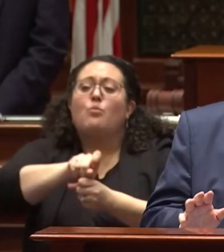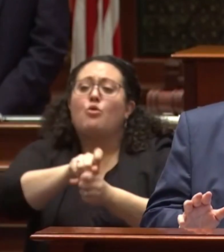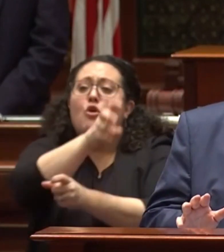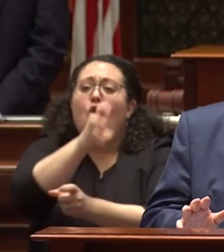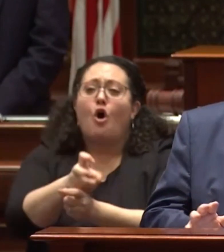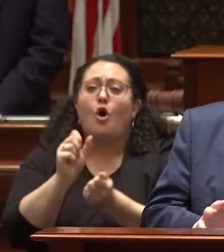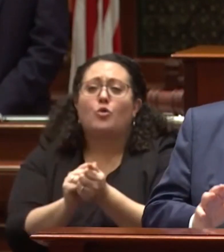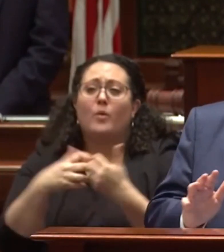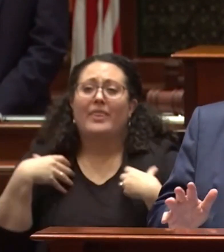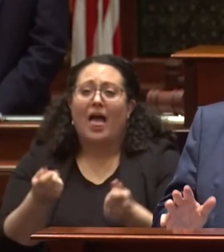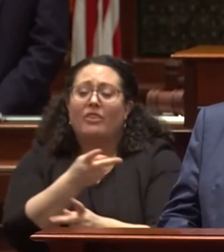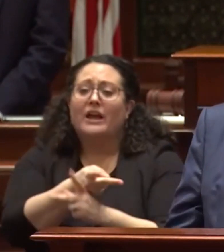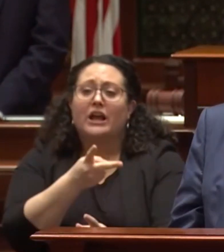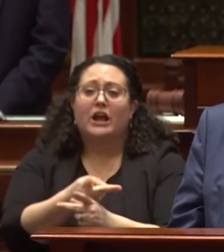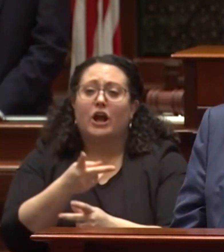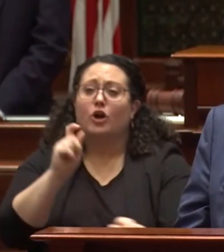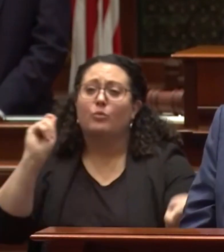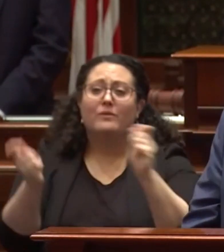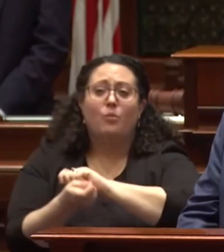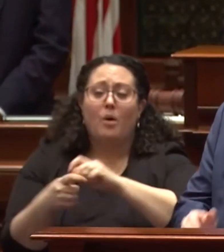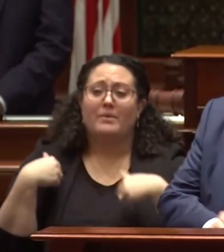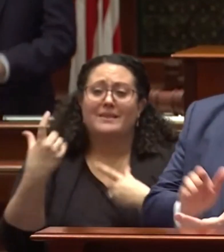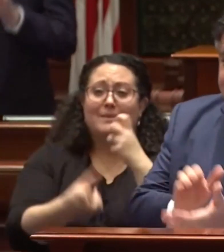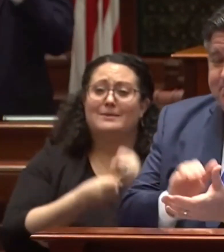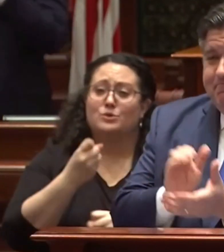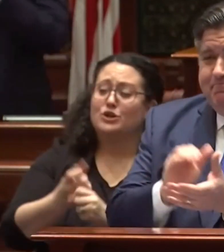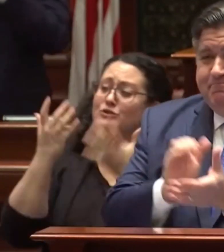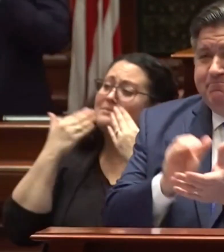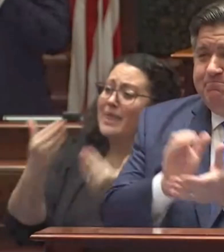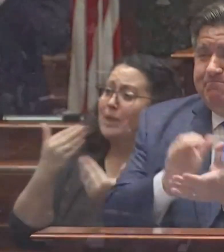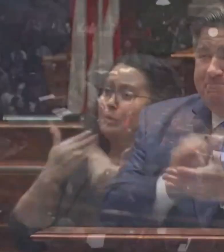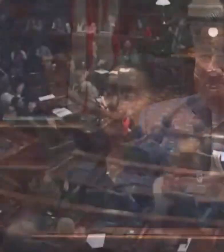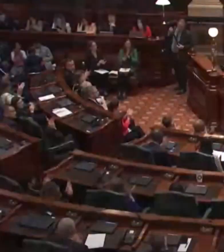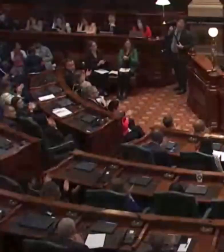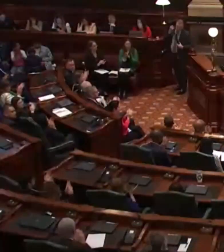on healthcare reform over the last few years.